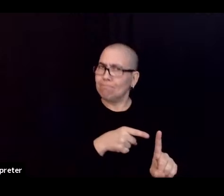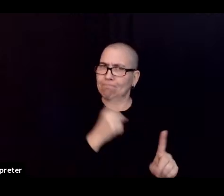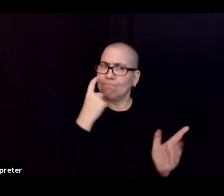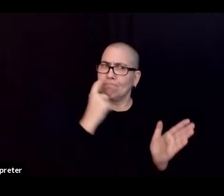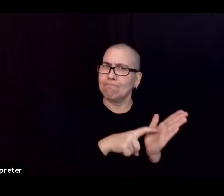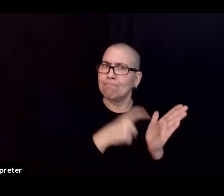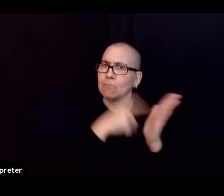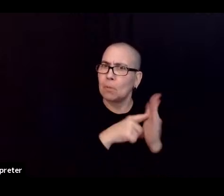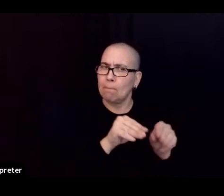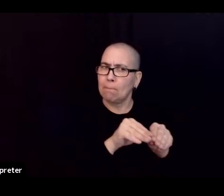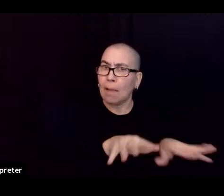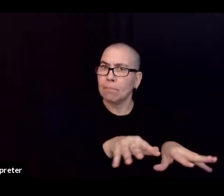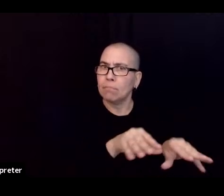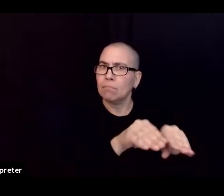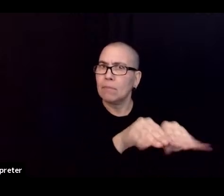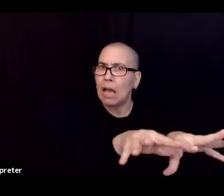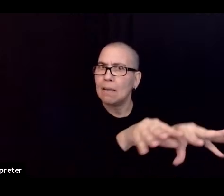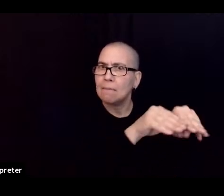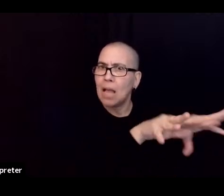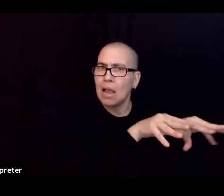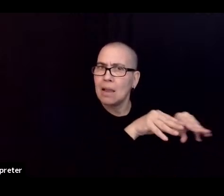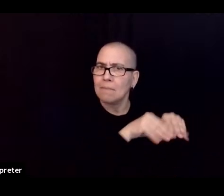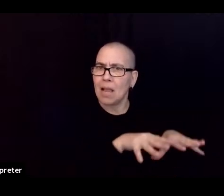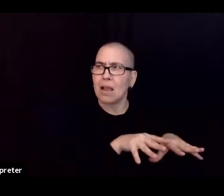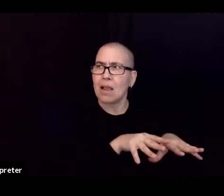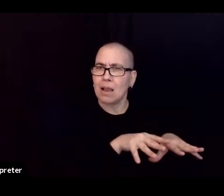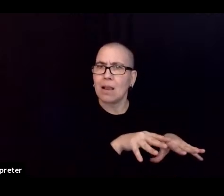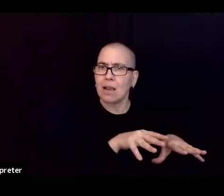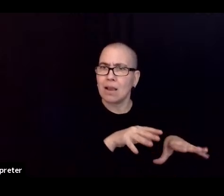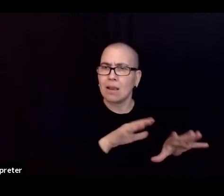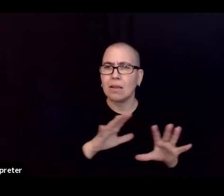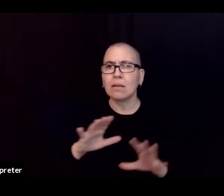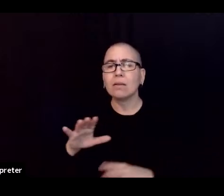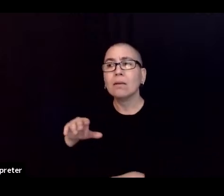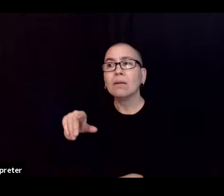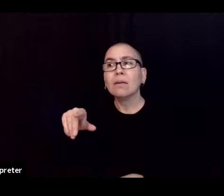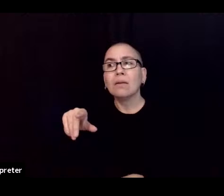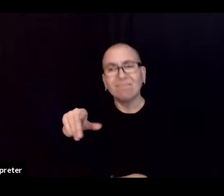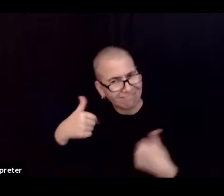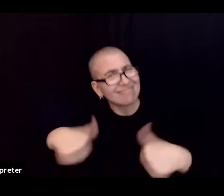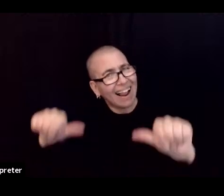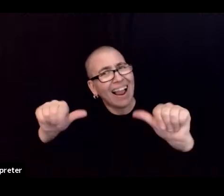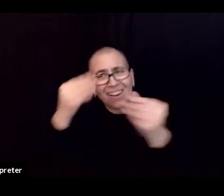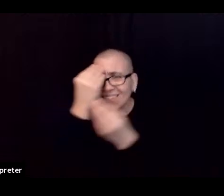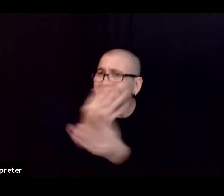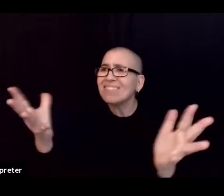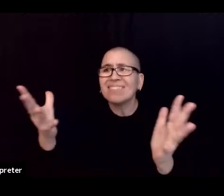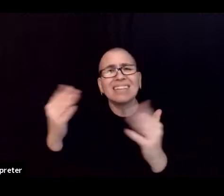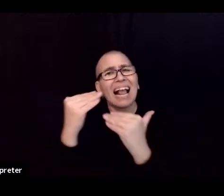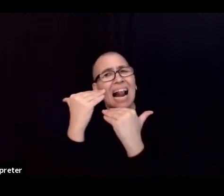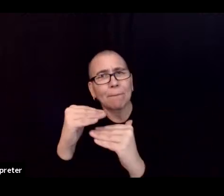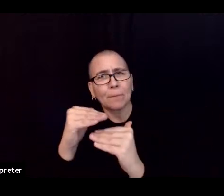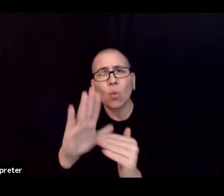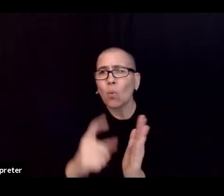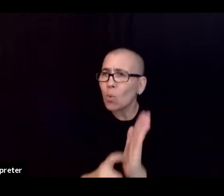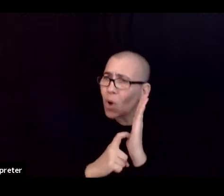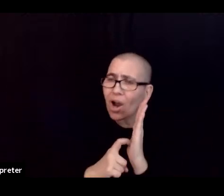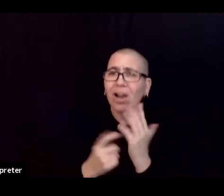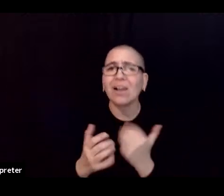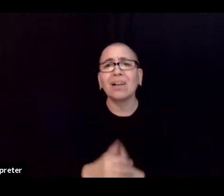and being very mindful of the vaccination status of those we're interacting with. So, Chris, I don't know if you'd have anything else to